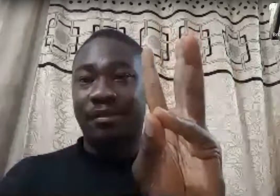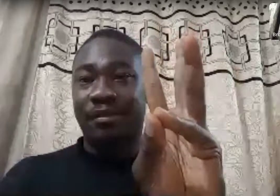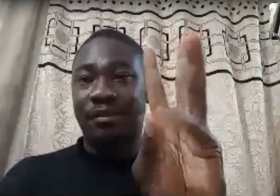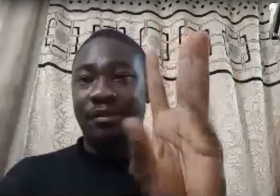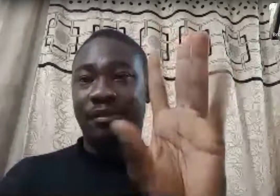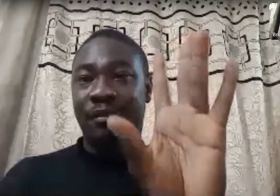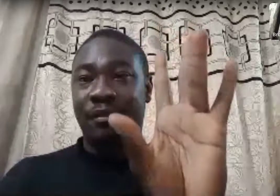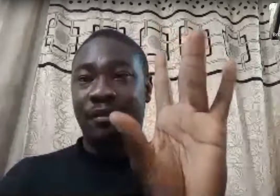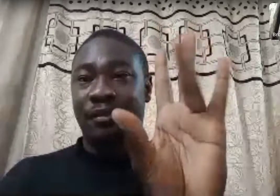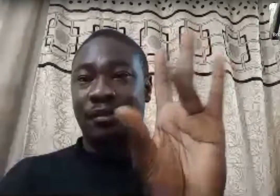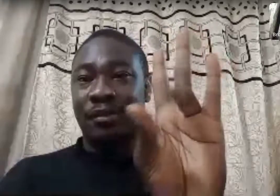7,